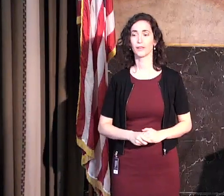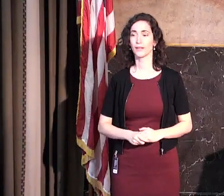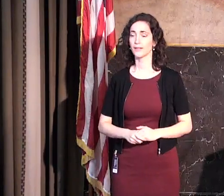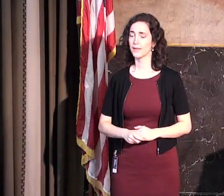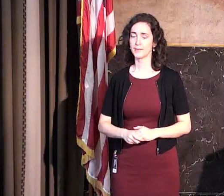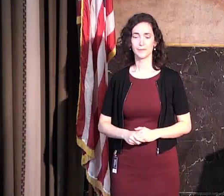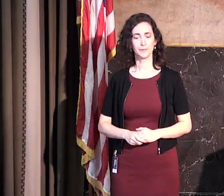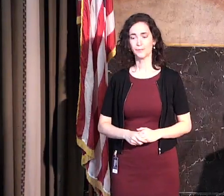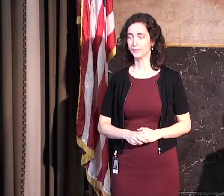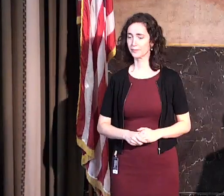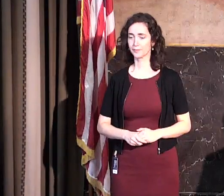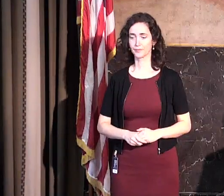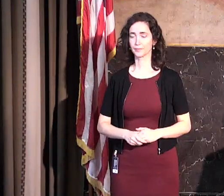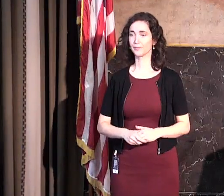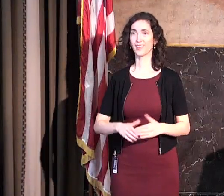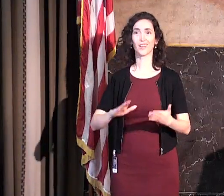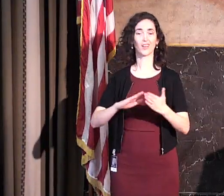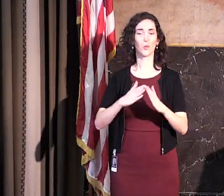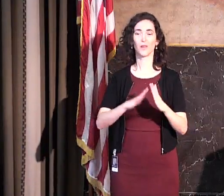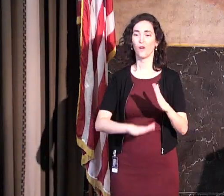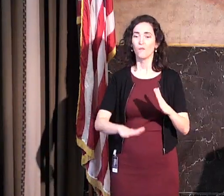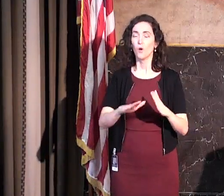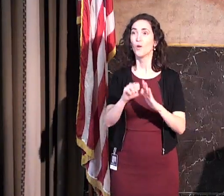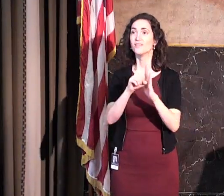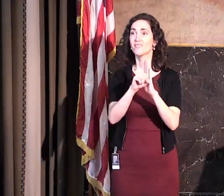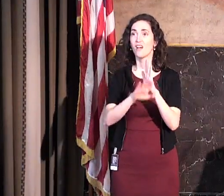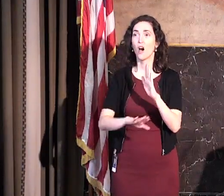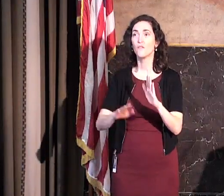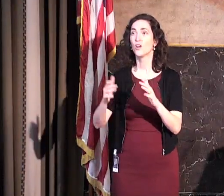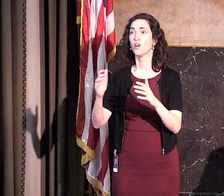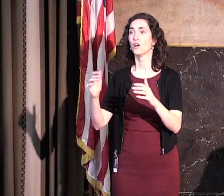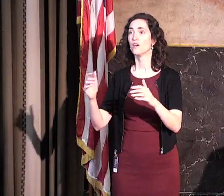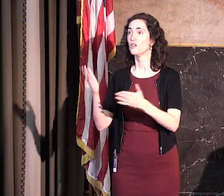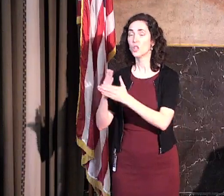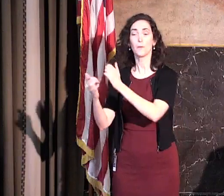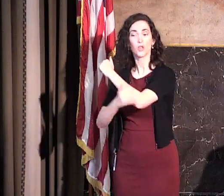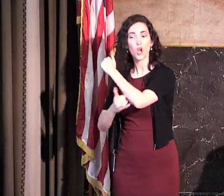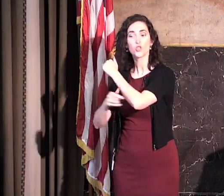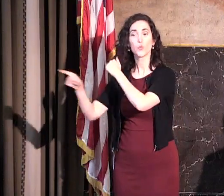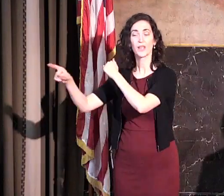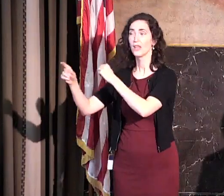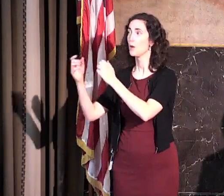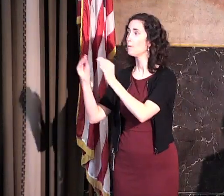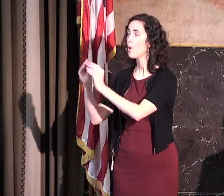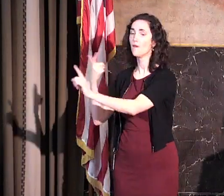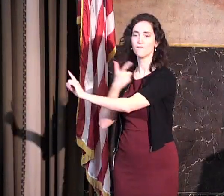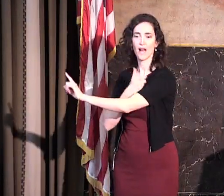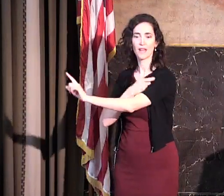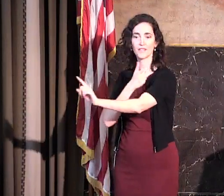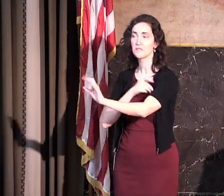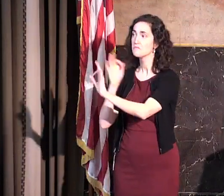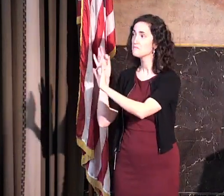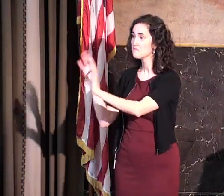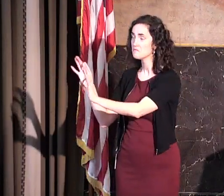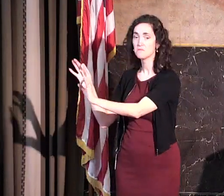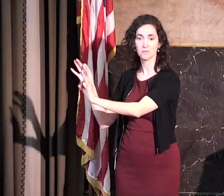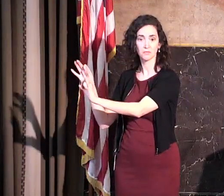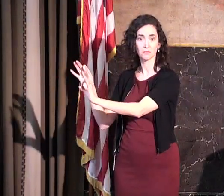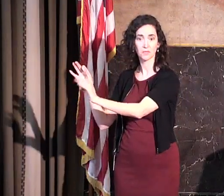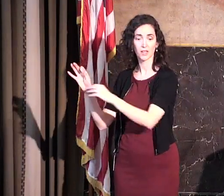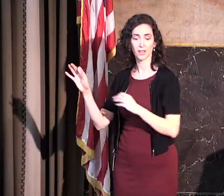And communities, states, countries that have done a better job at vaccinating individuals will